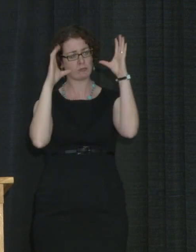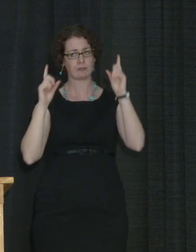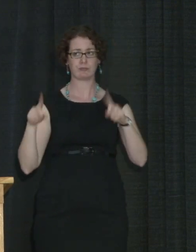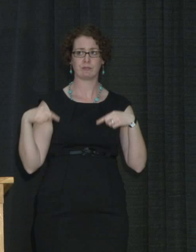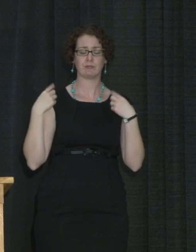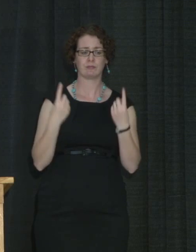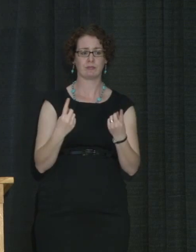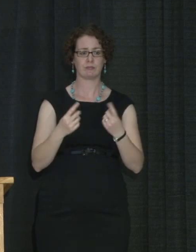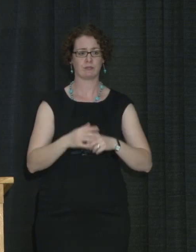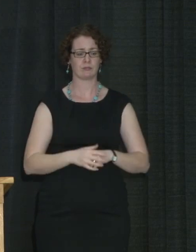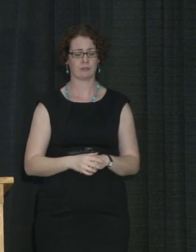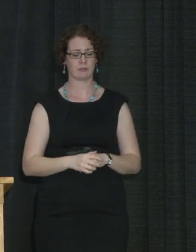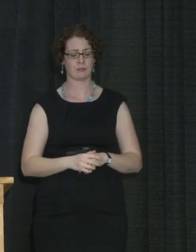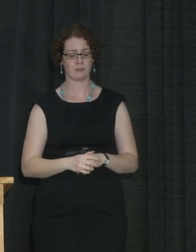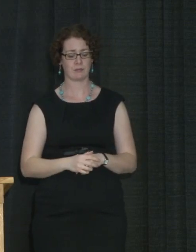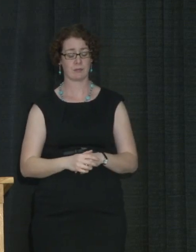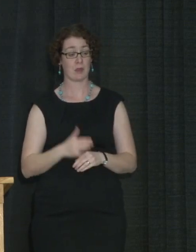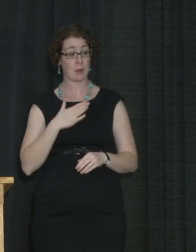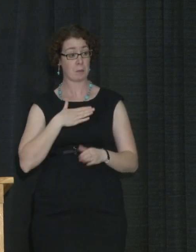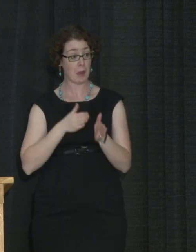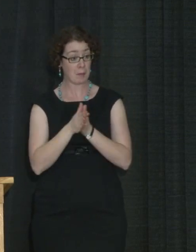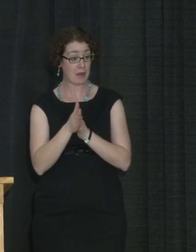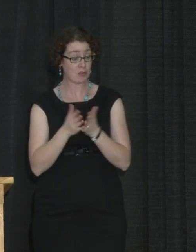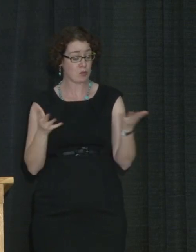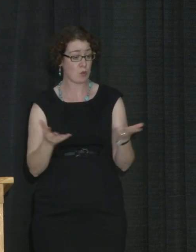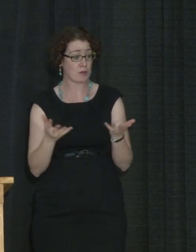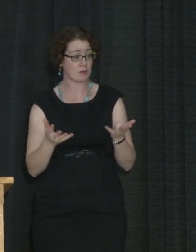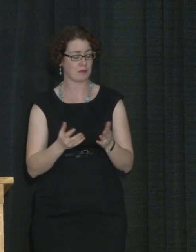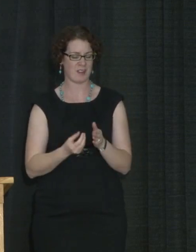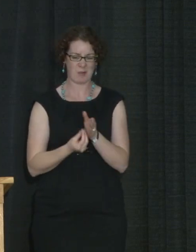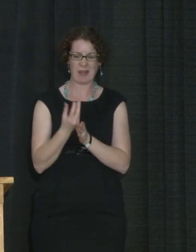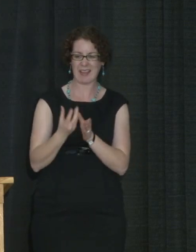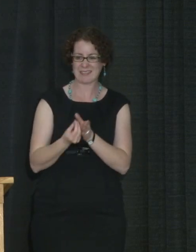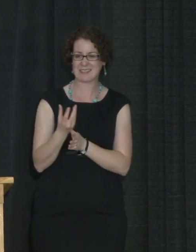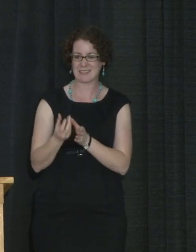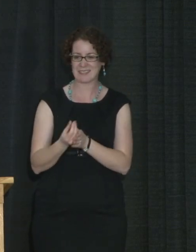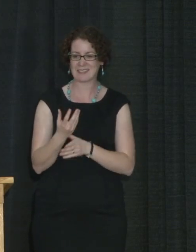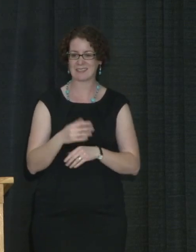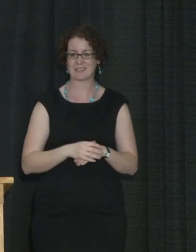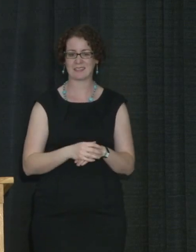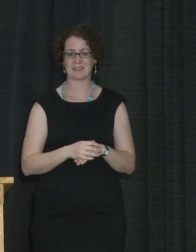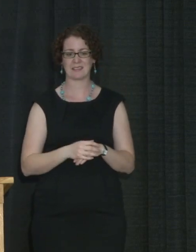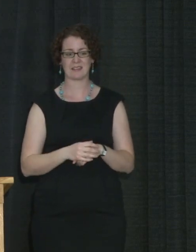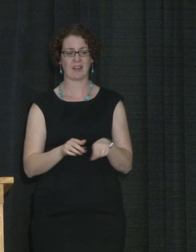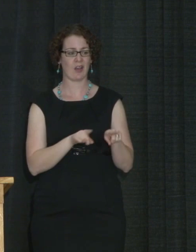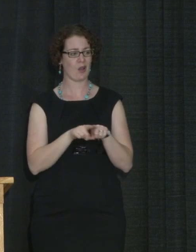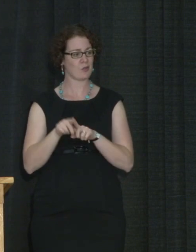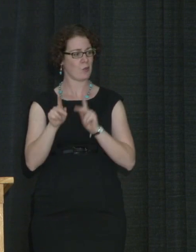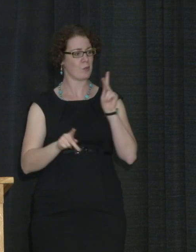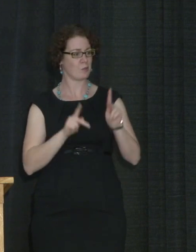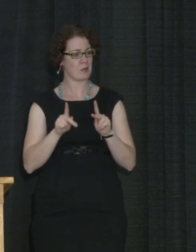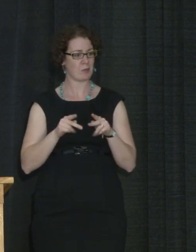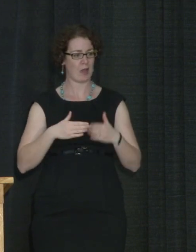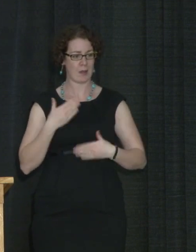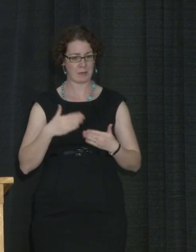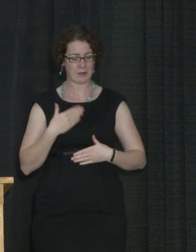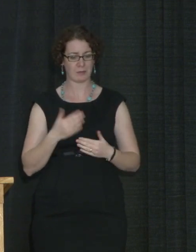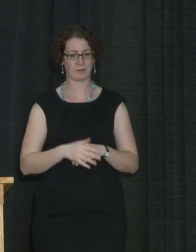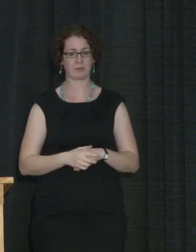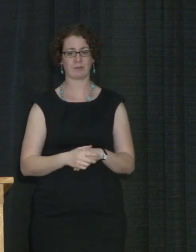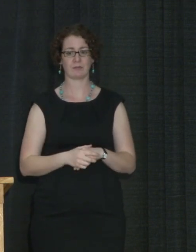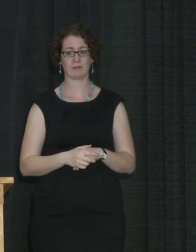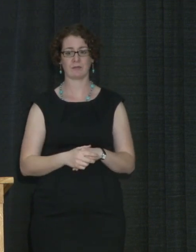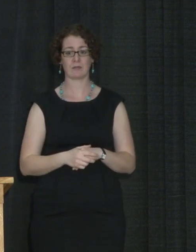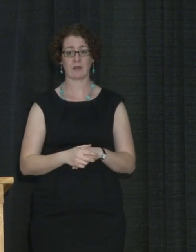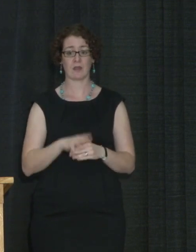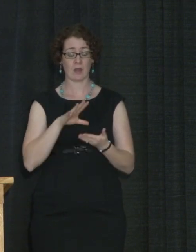always. What is my passion? It's plants, and it's making people happy. You